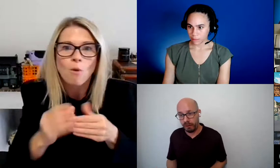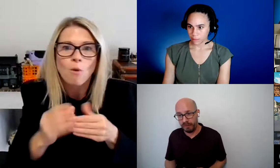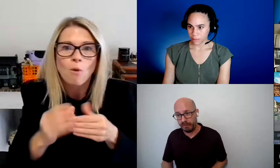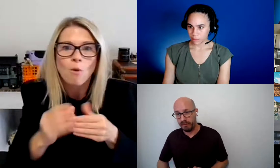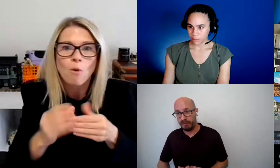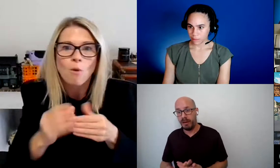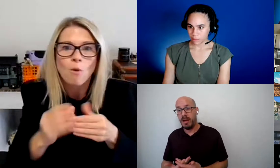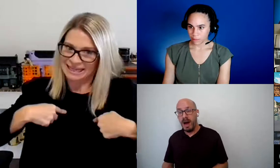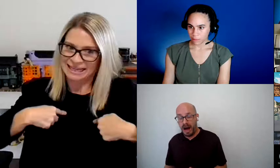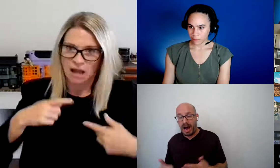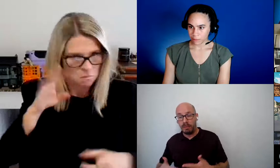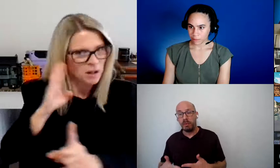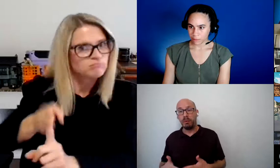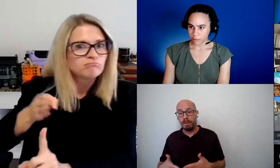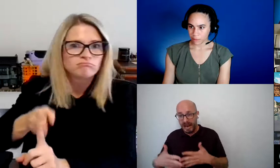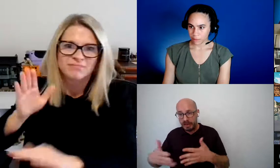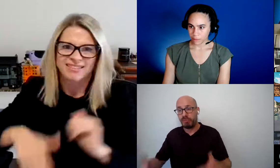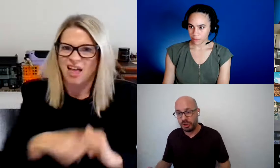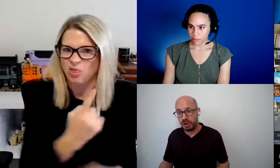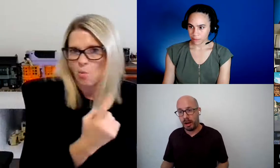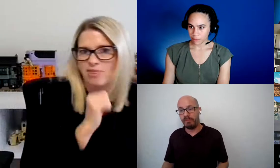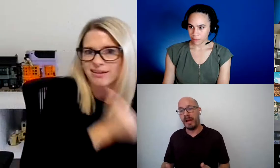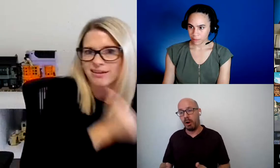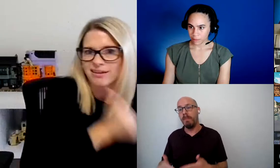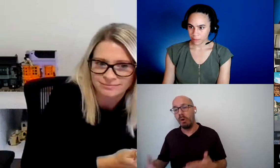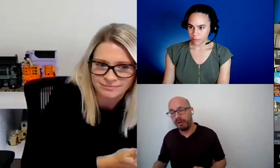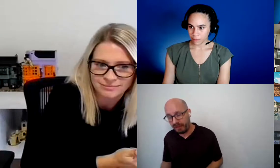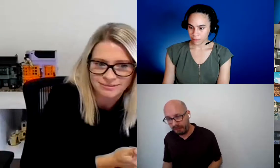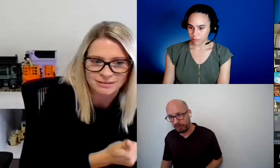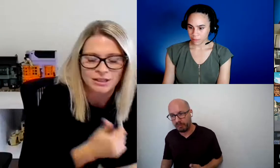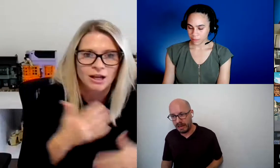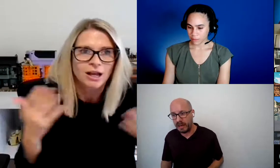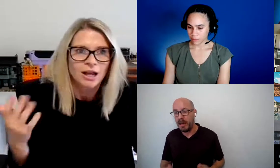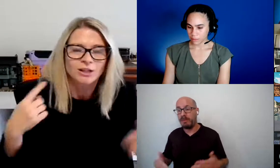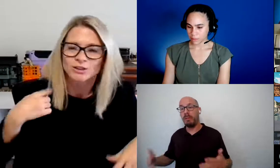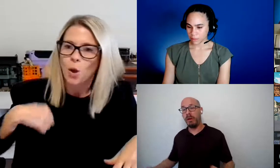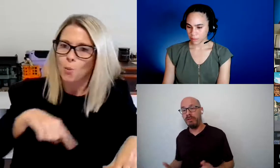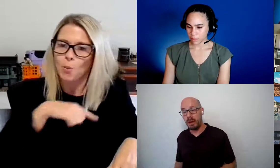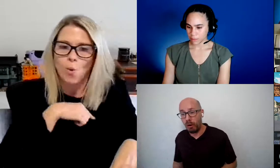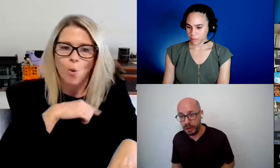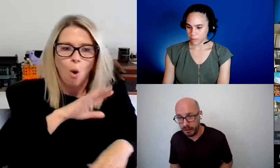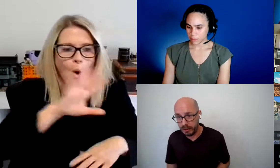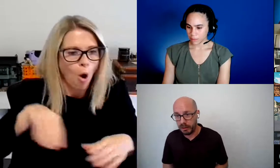get my services. I will patron shops that are more accessible to me than ones that aren't.